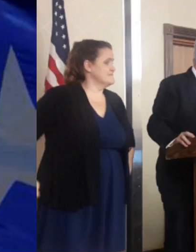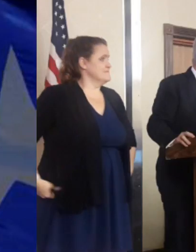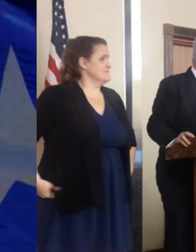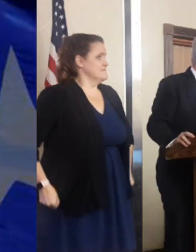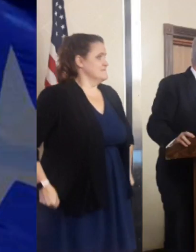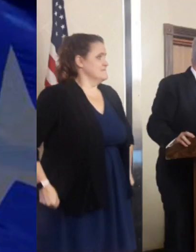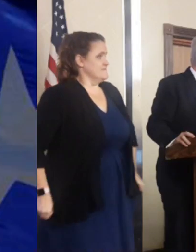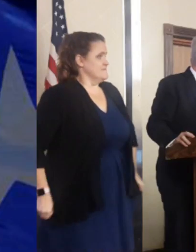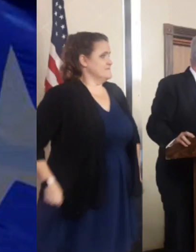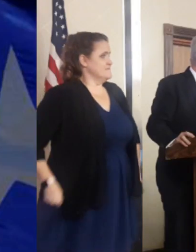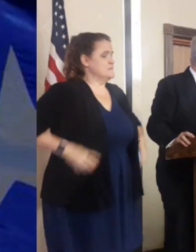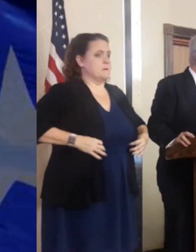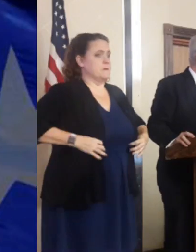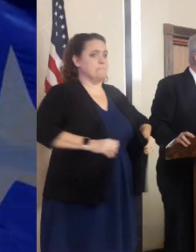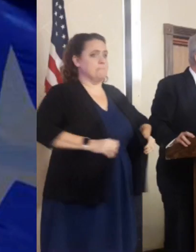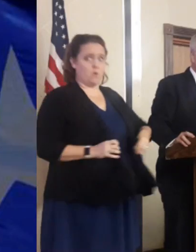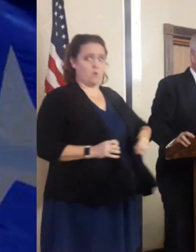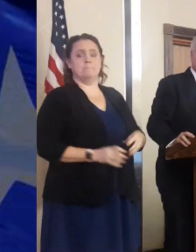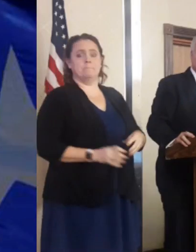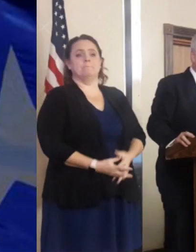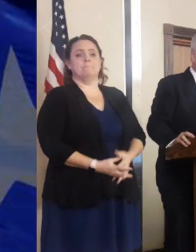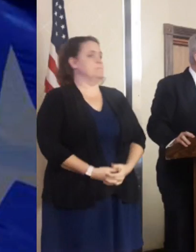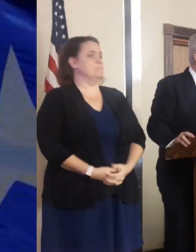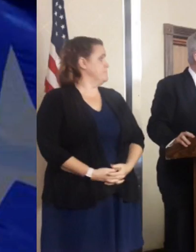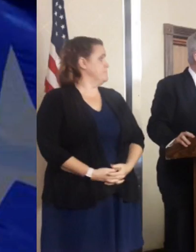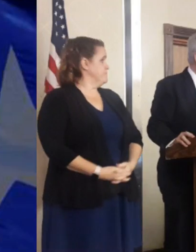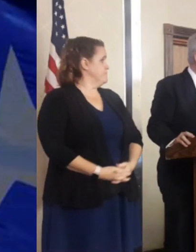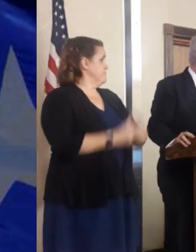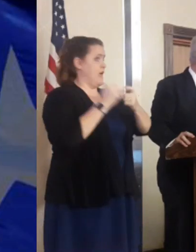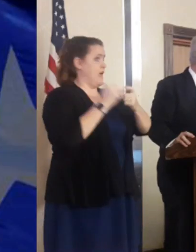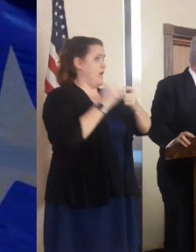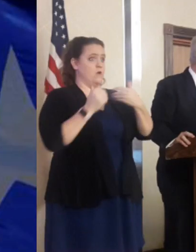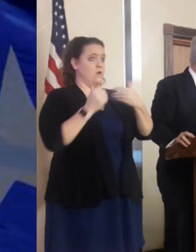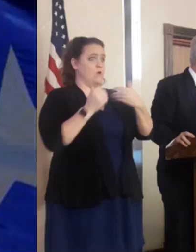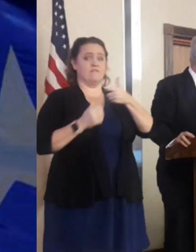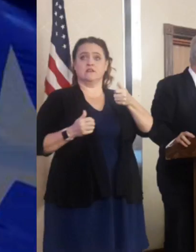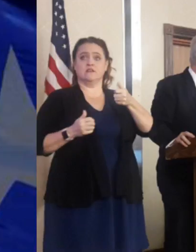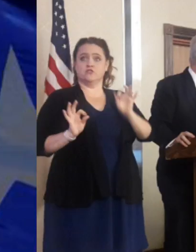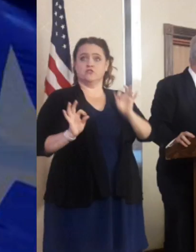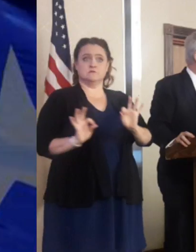One moment. Okay. Everybody under clickers.